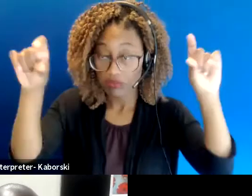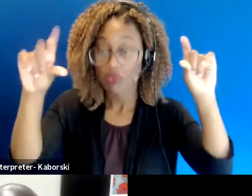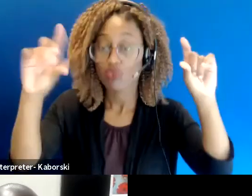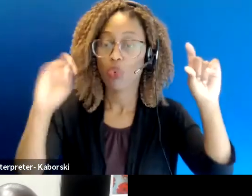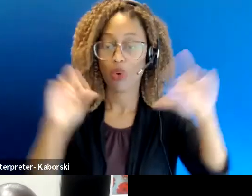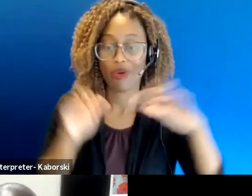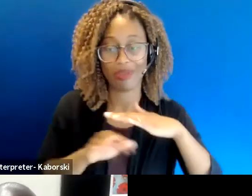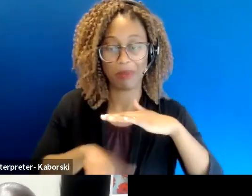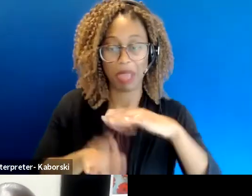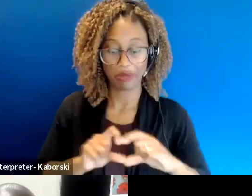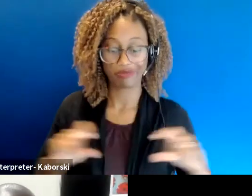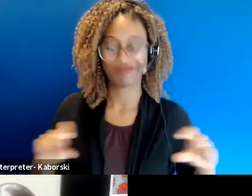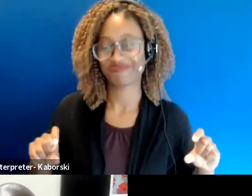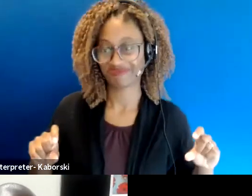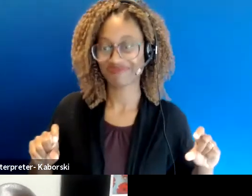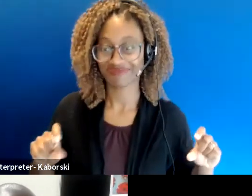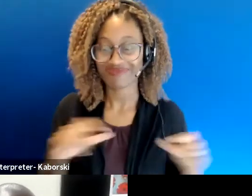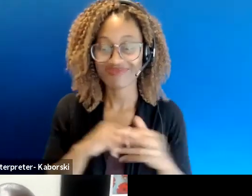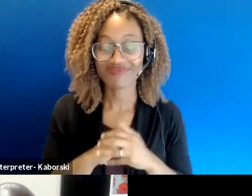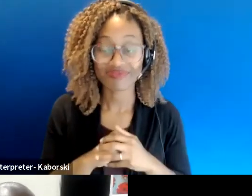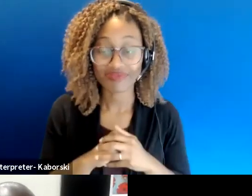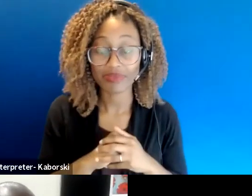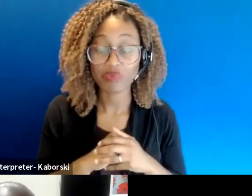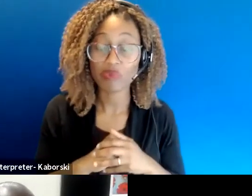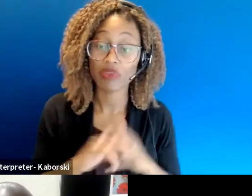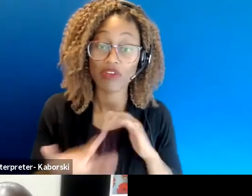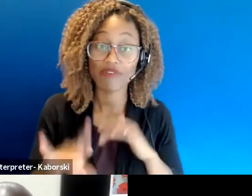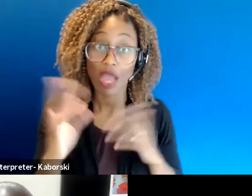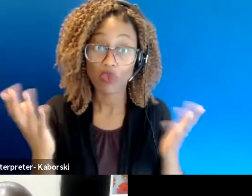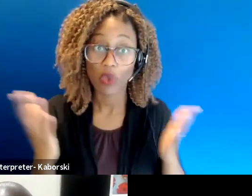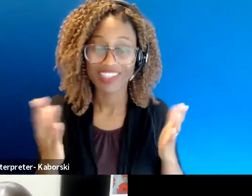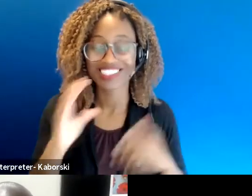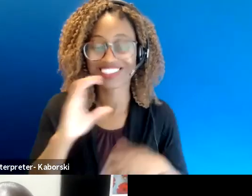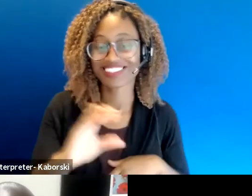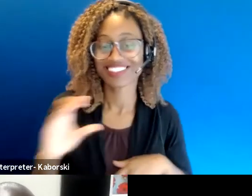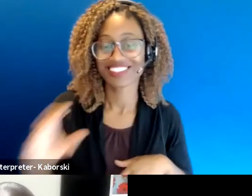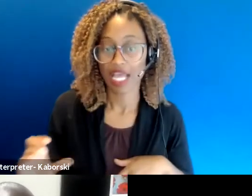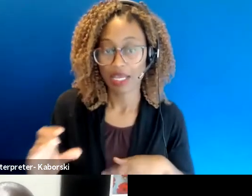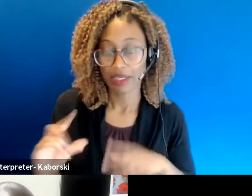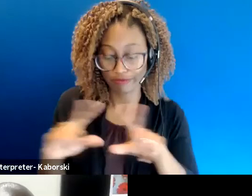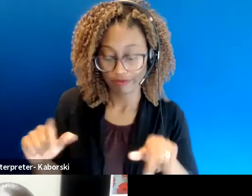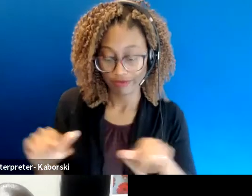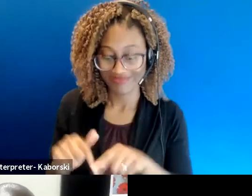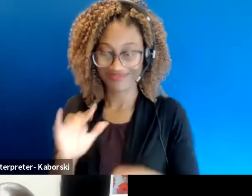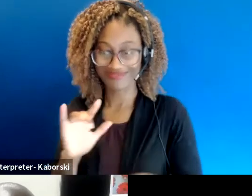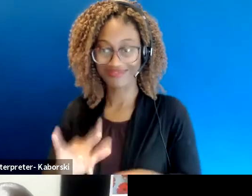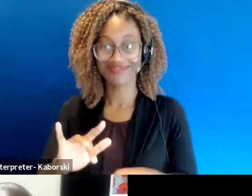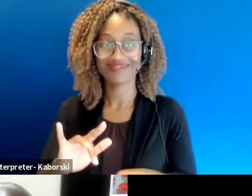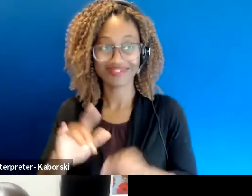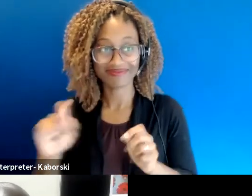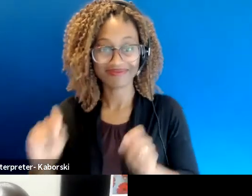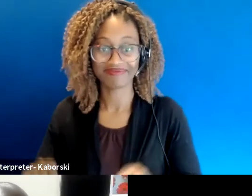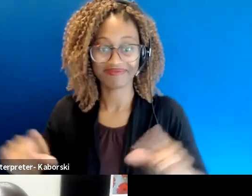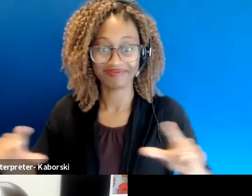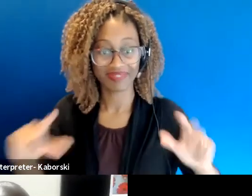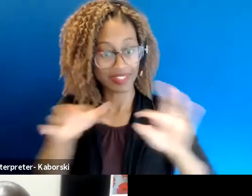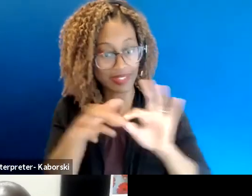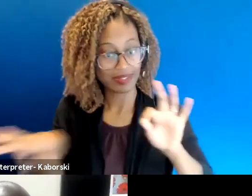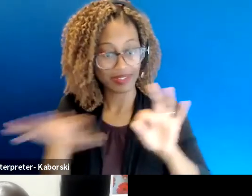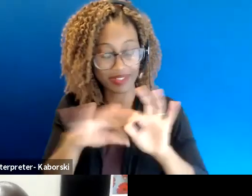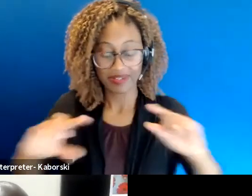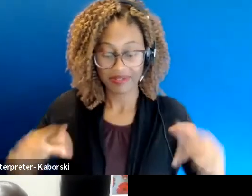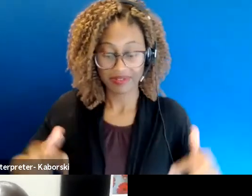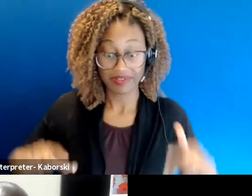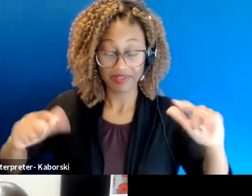or bottom of the screen. This is where you will find the closed captioning for today's session. You can also view the captioning